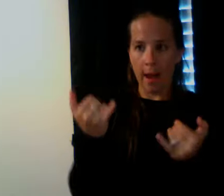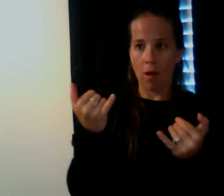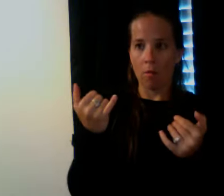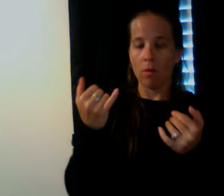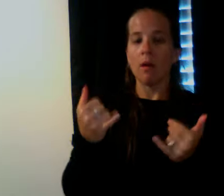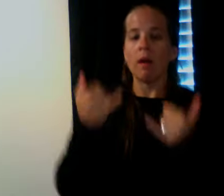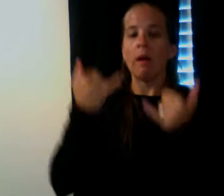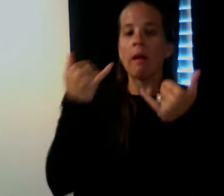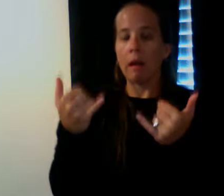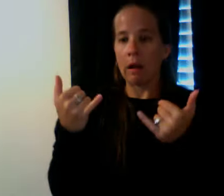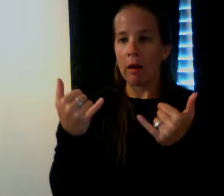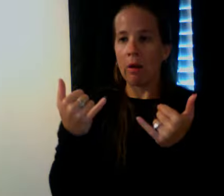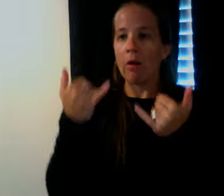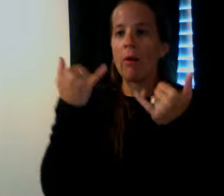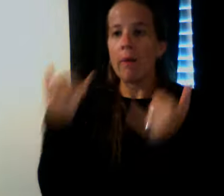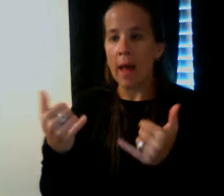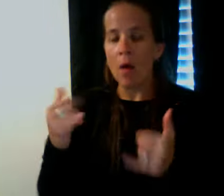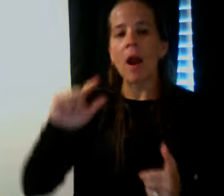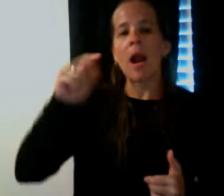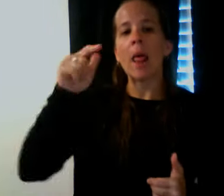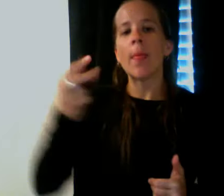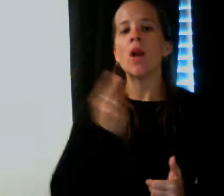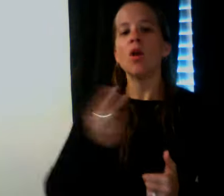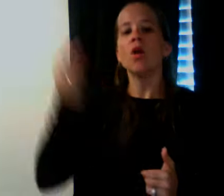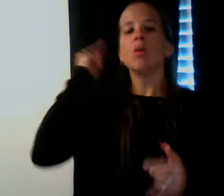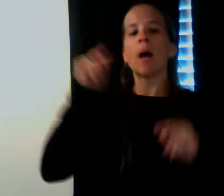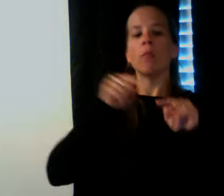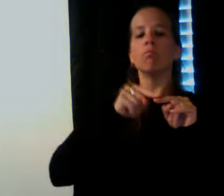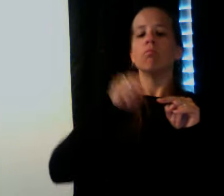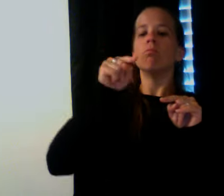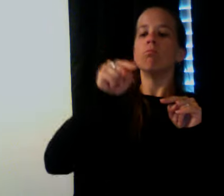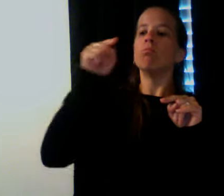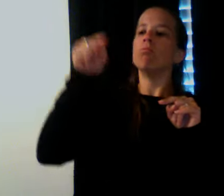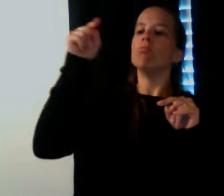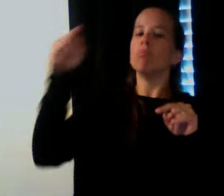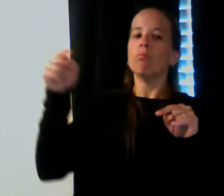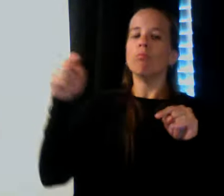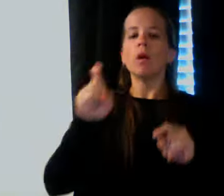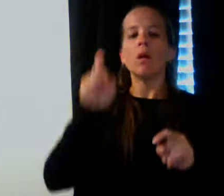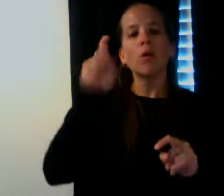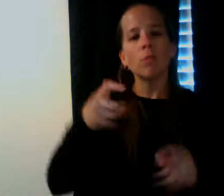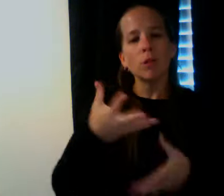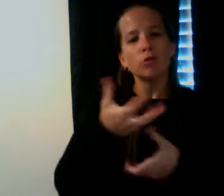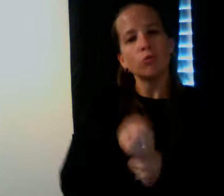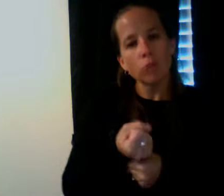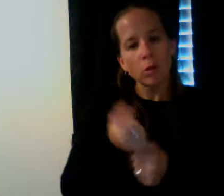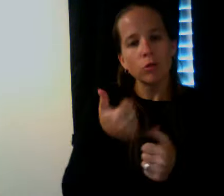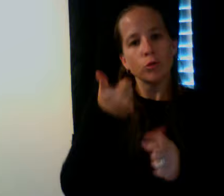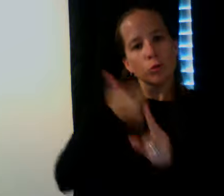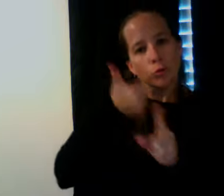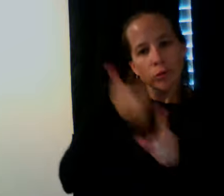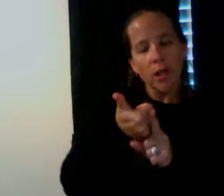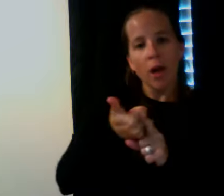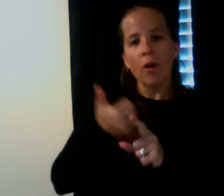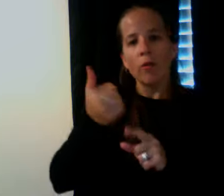You have to trust in something, your gut, destiny, life, karma, whatever. Because believing that the dots will connect down the